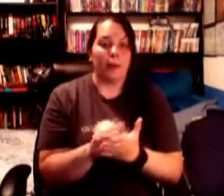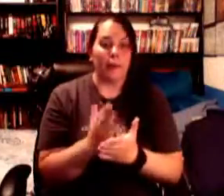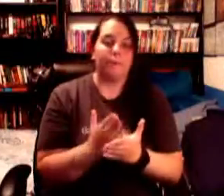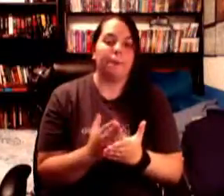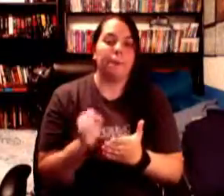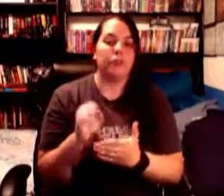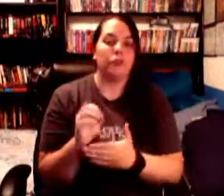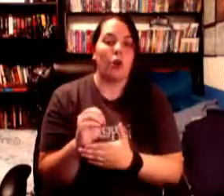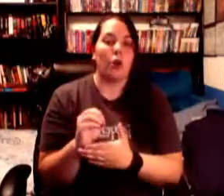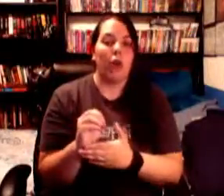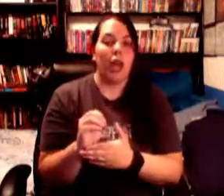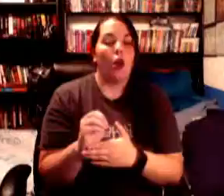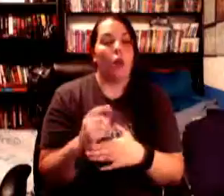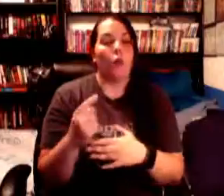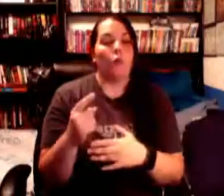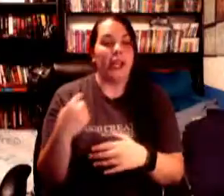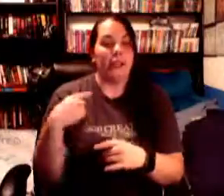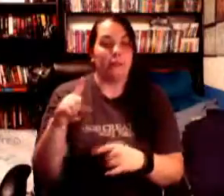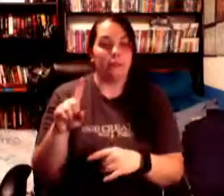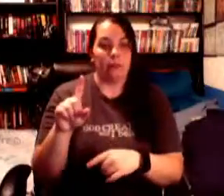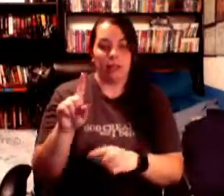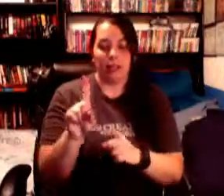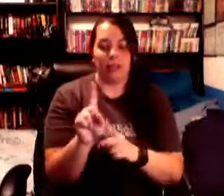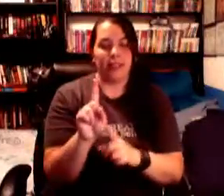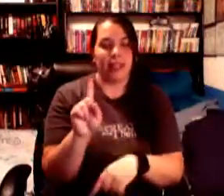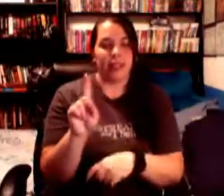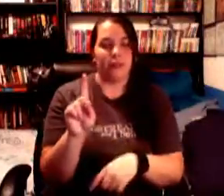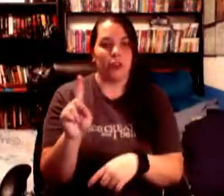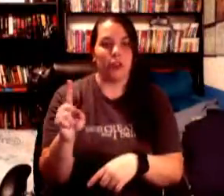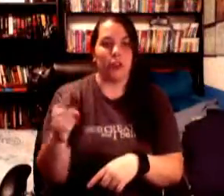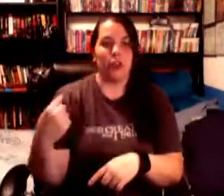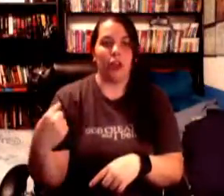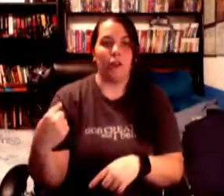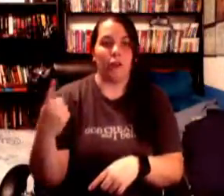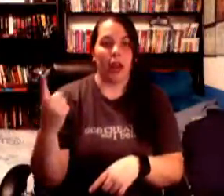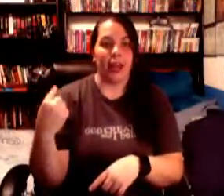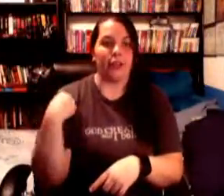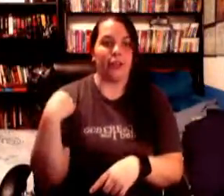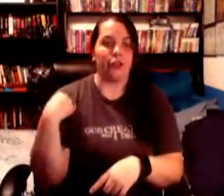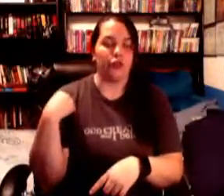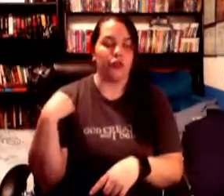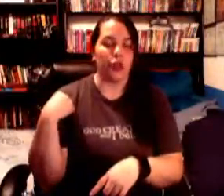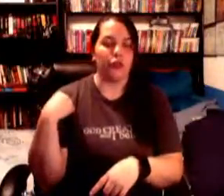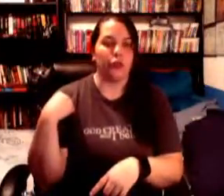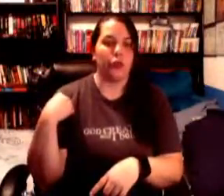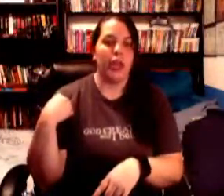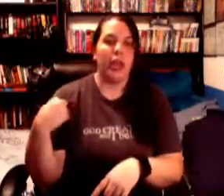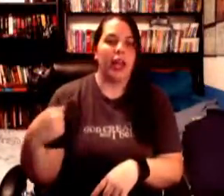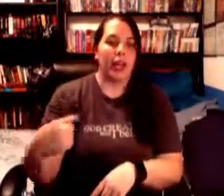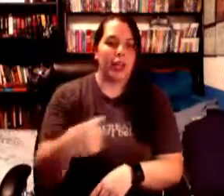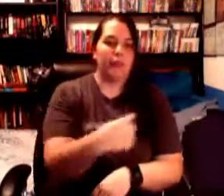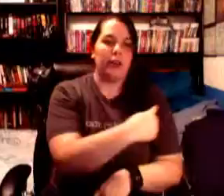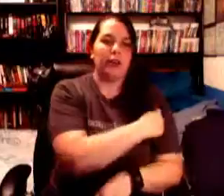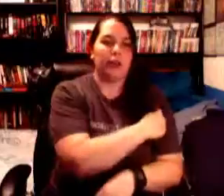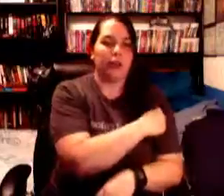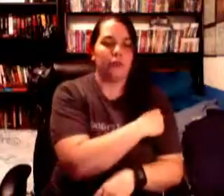part. So, we is the index finger. If you're right-handed, touches your right shoulder and comes out to your left